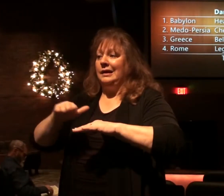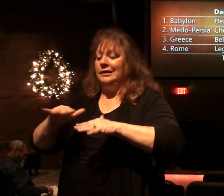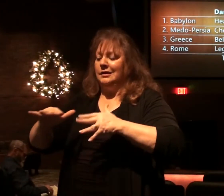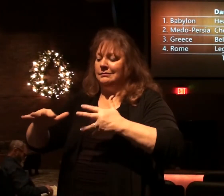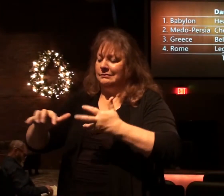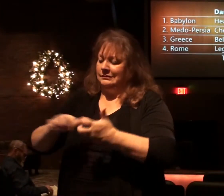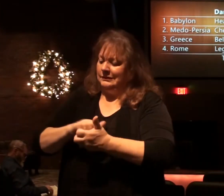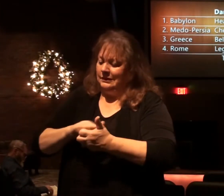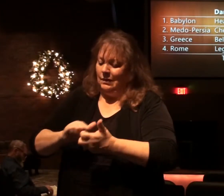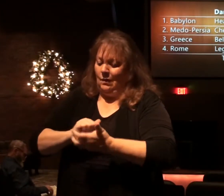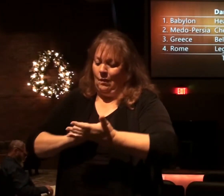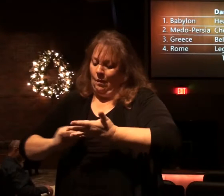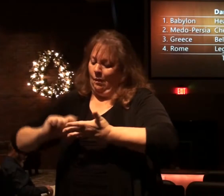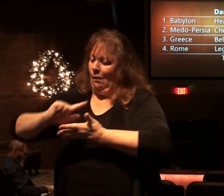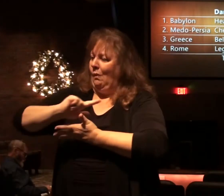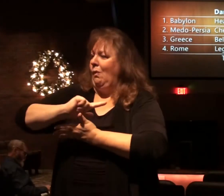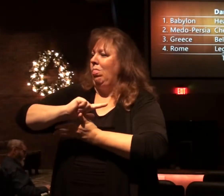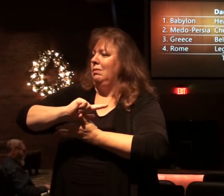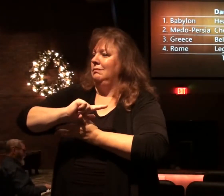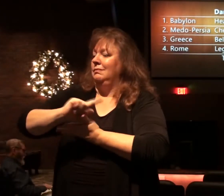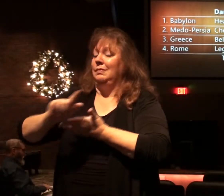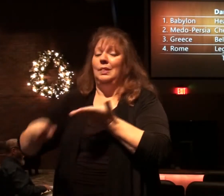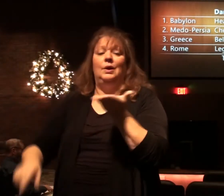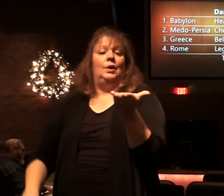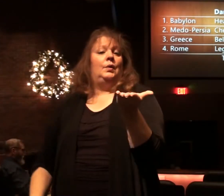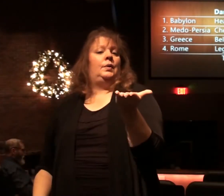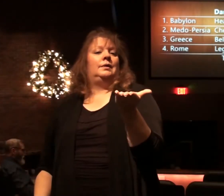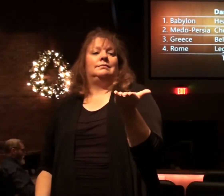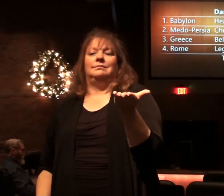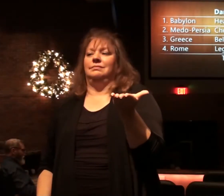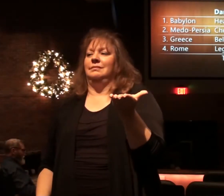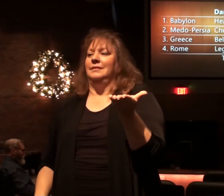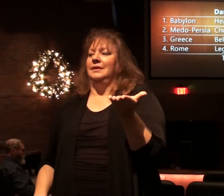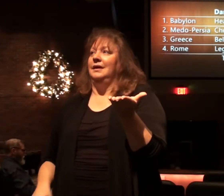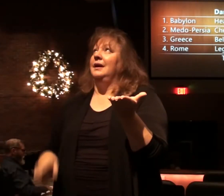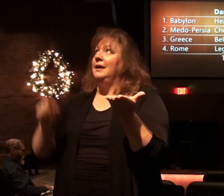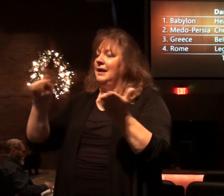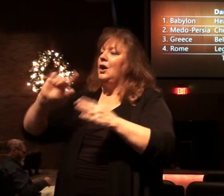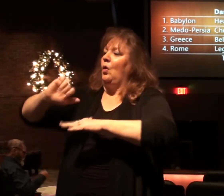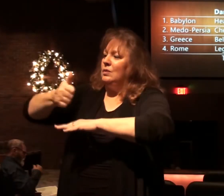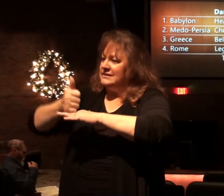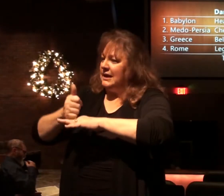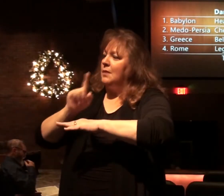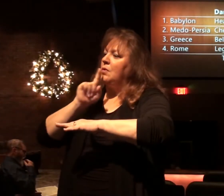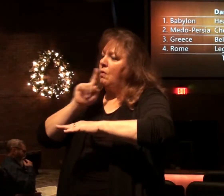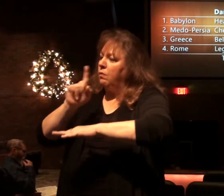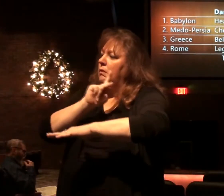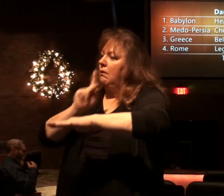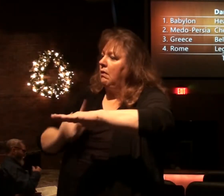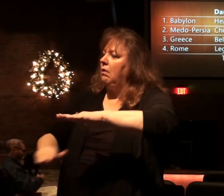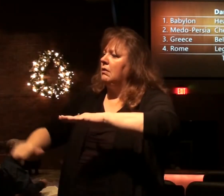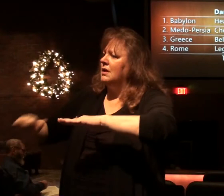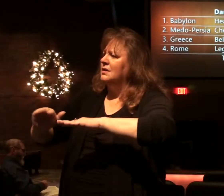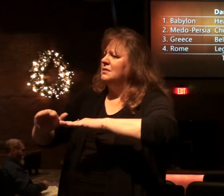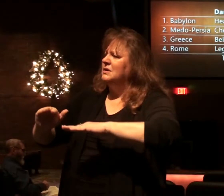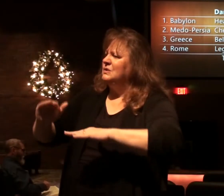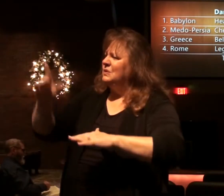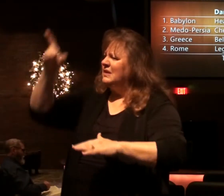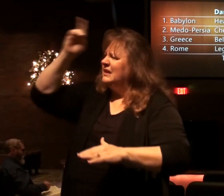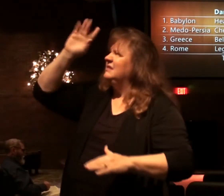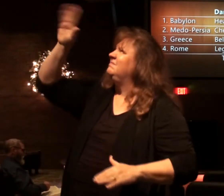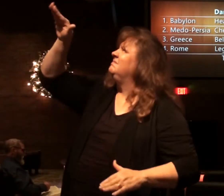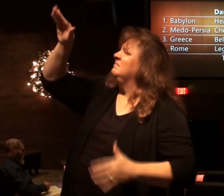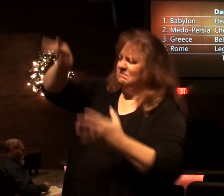all other earthly kingdoms. A kingdom set up on the earth. And then Daniel wanted to know about the fourth